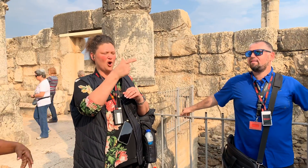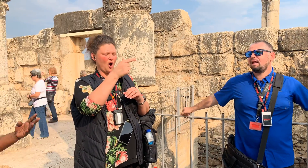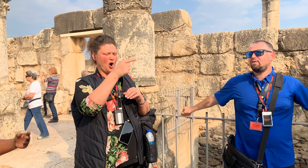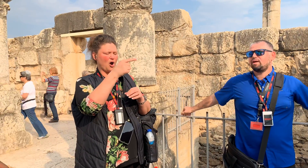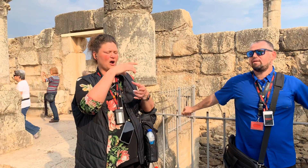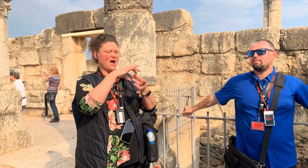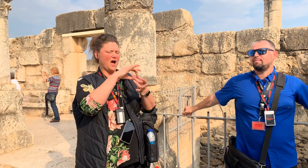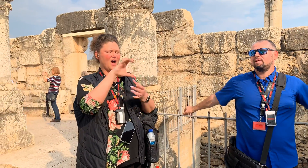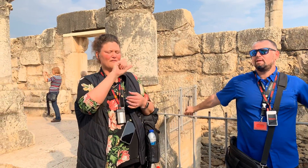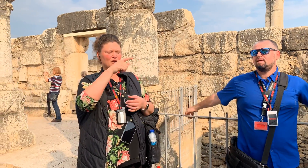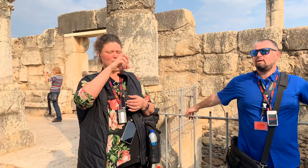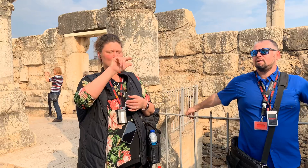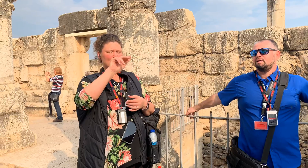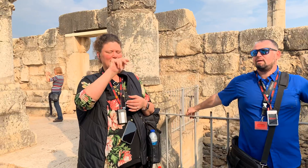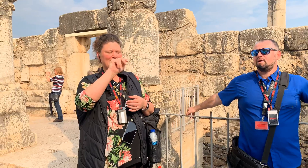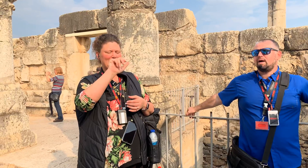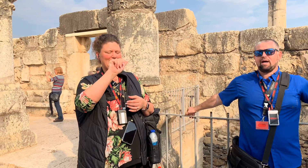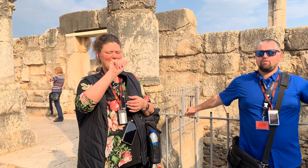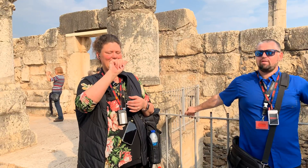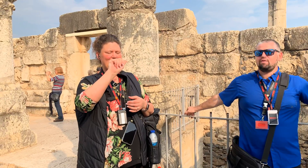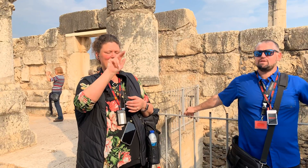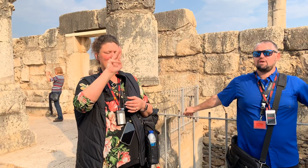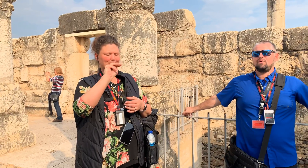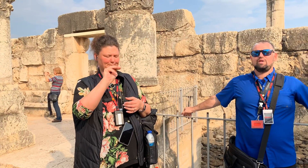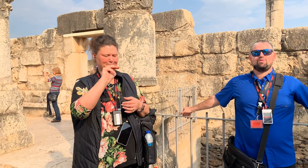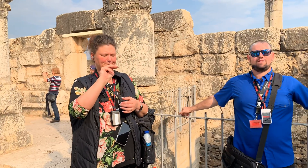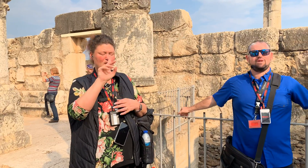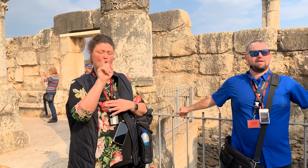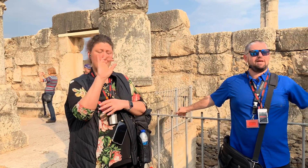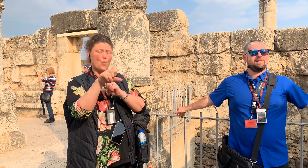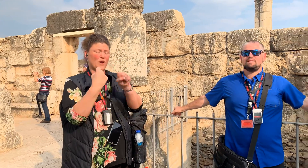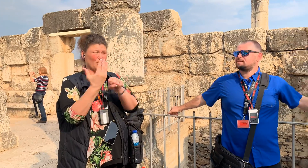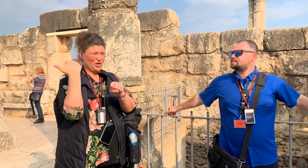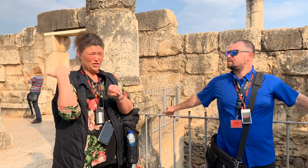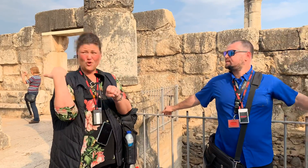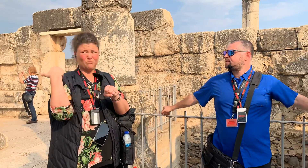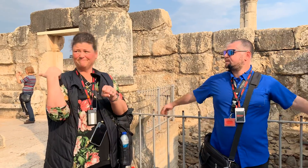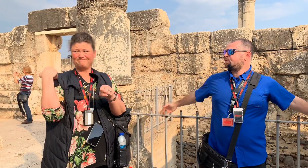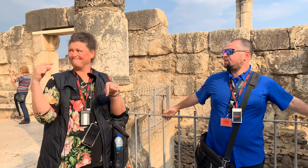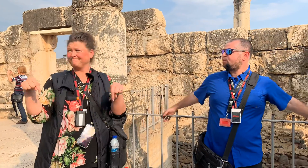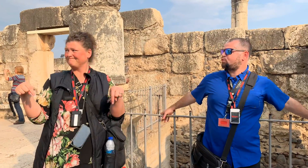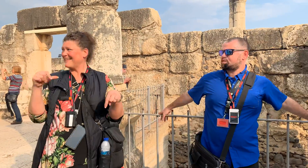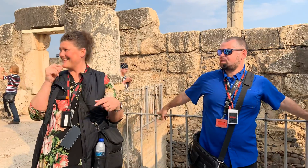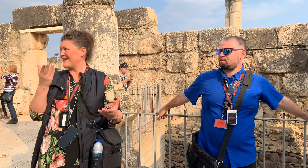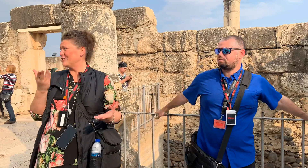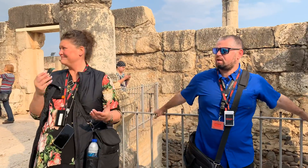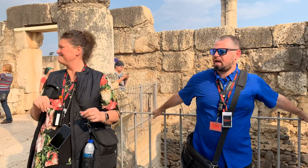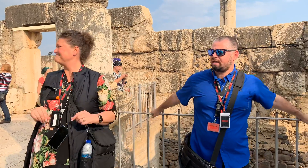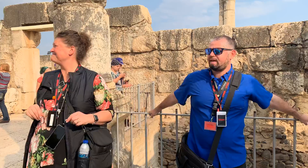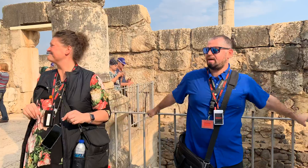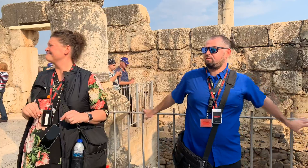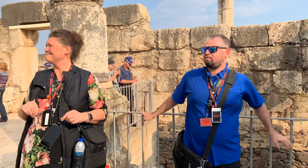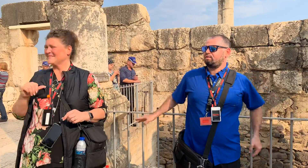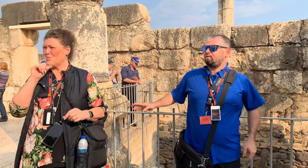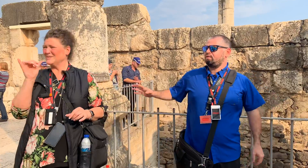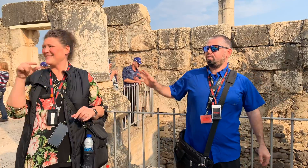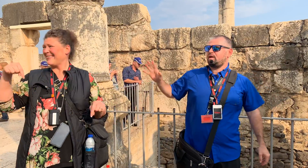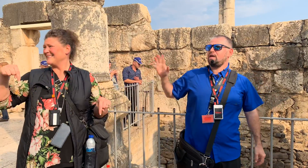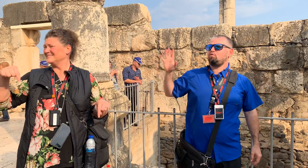and I can tell you that 100 years ago it was not the case. Okay, it was not like